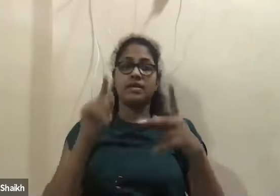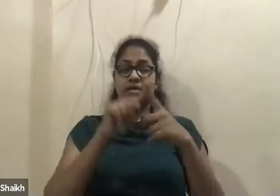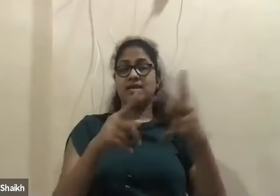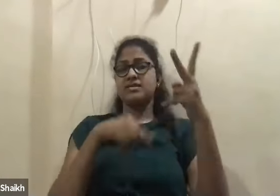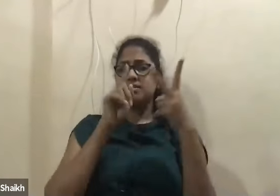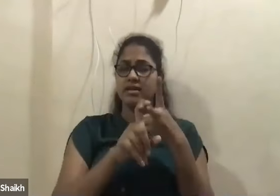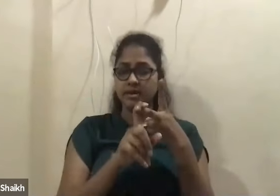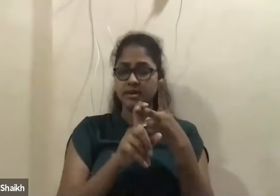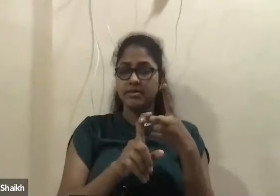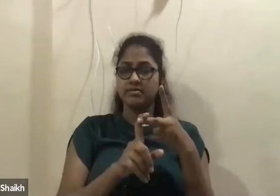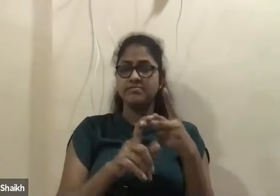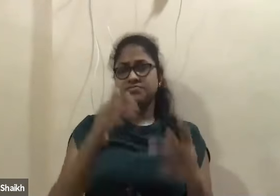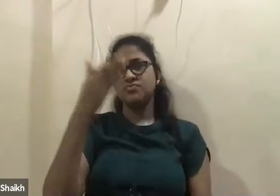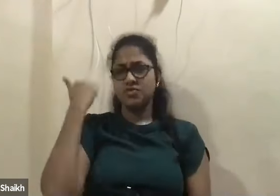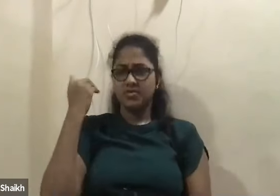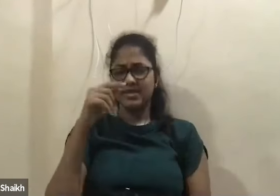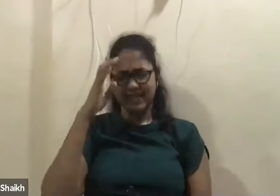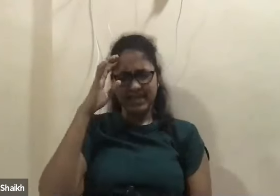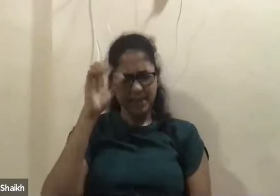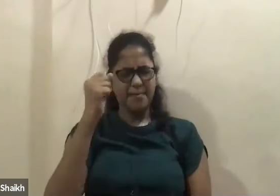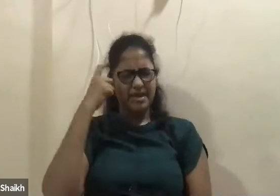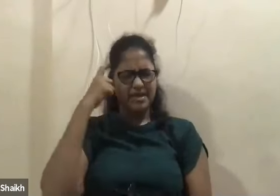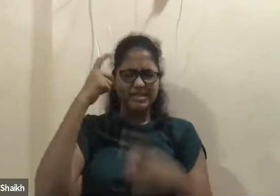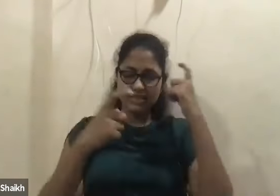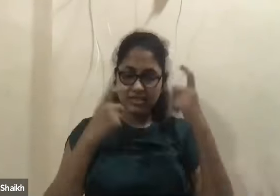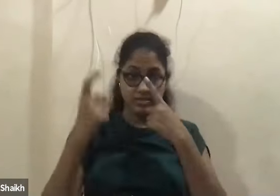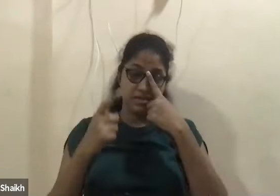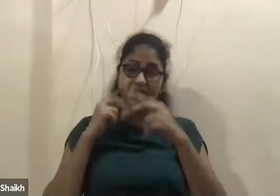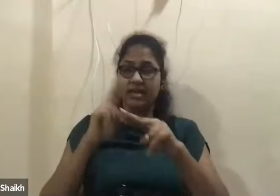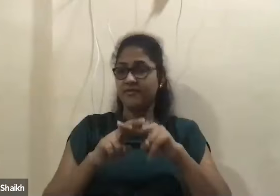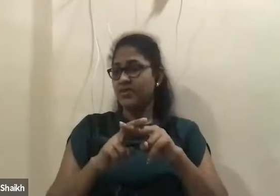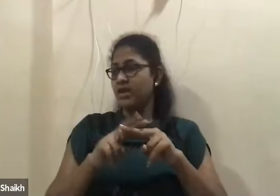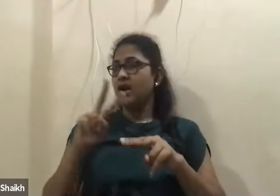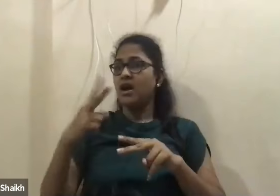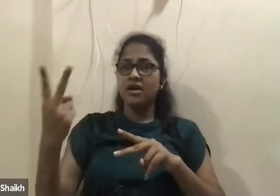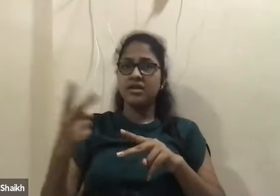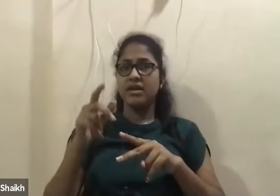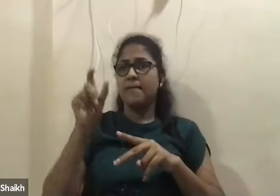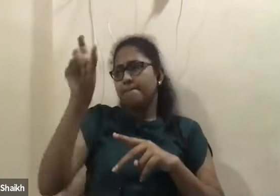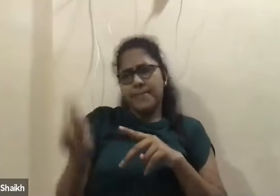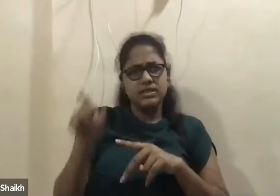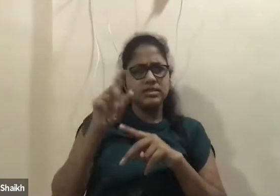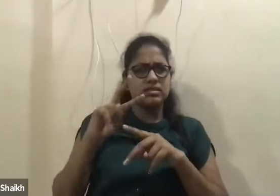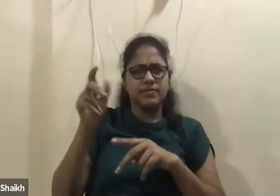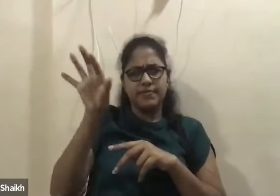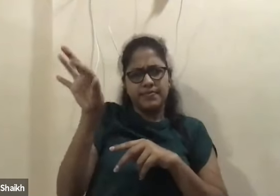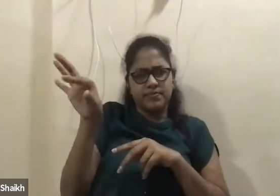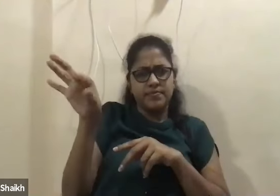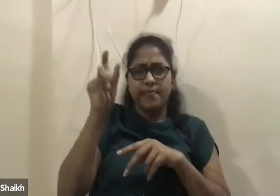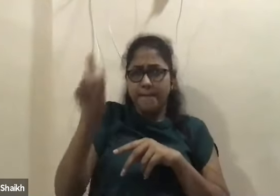always that one thing keeps in my mind, that if we appoint somebody as a, let's say, guardian, okay, so what all the obligations